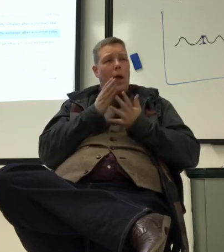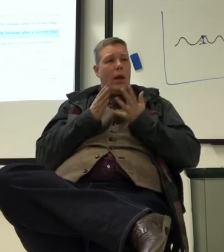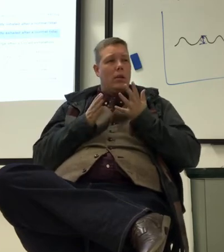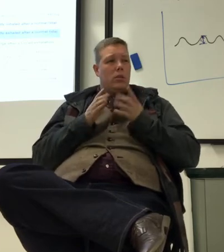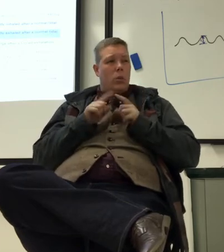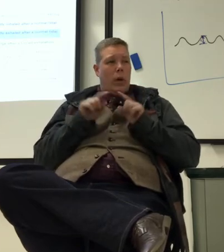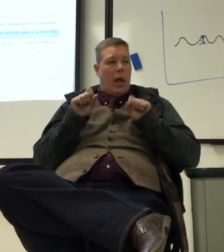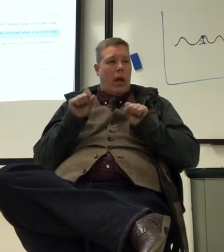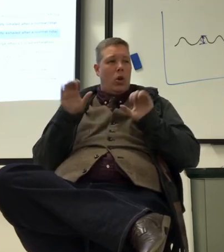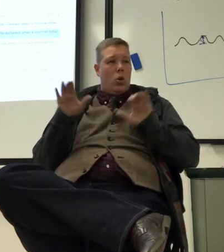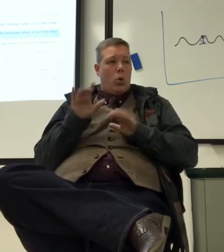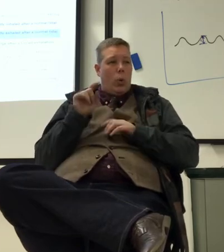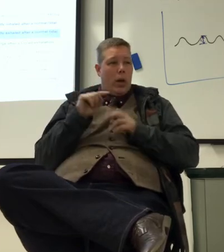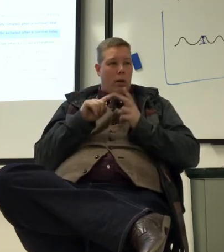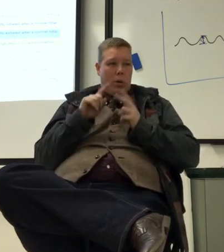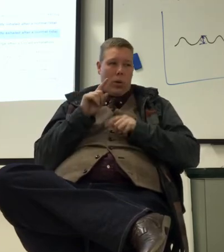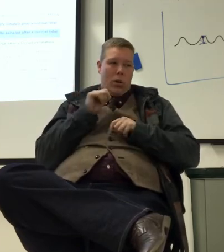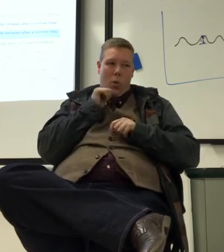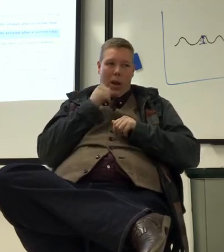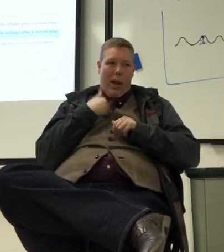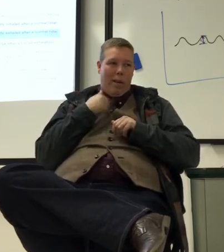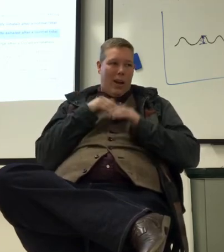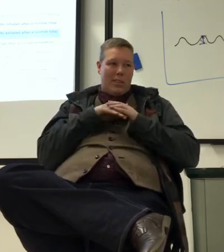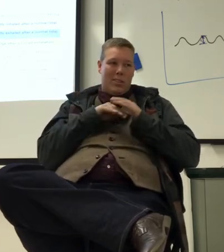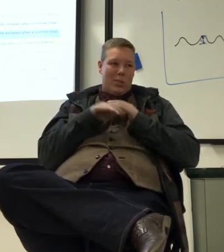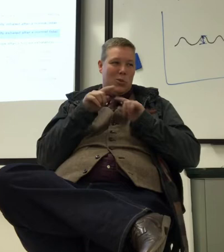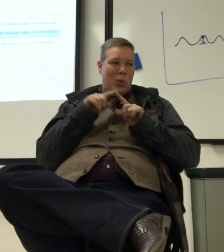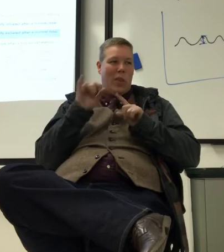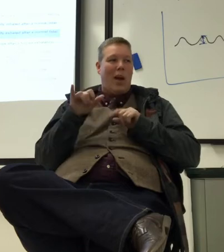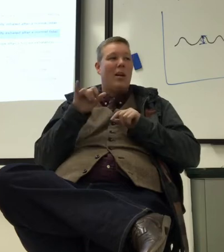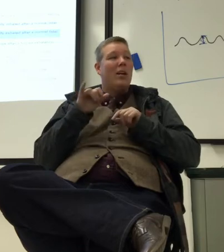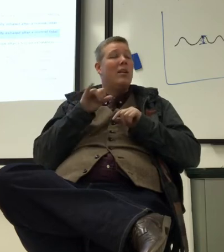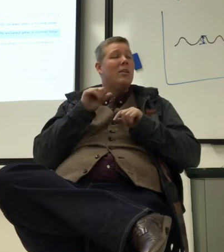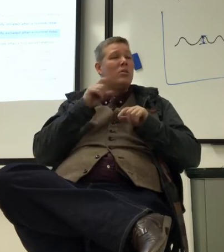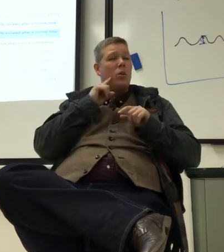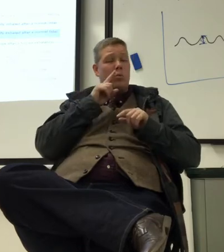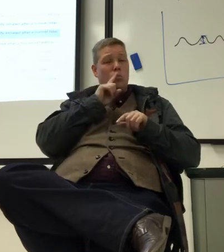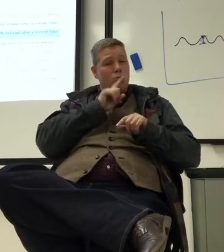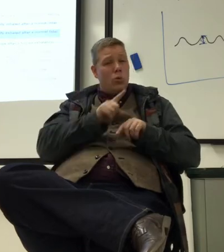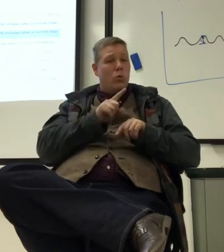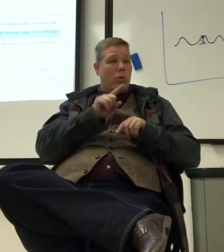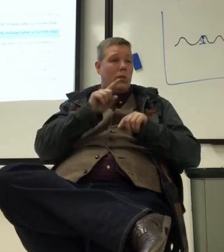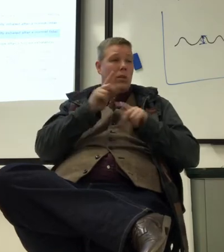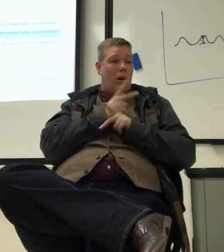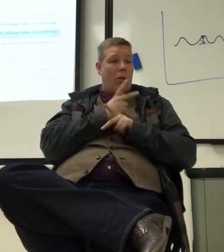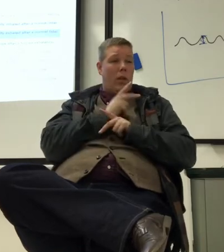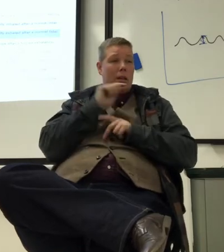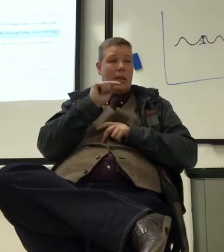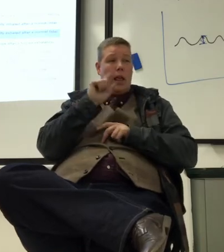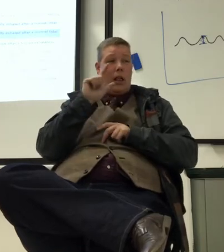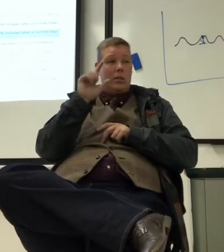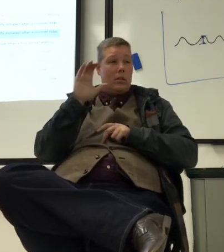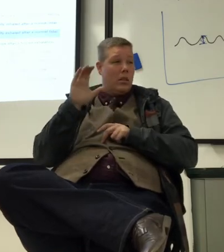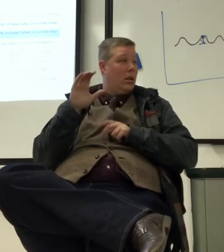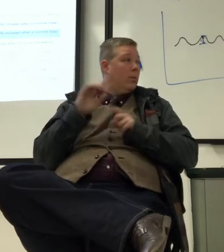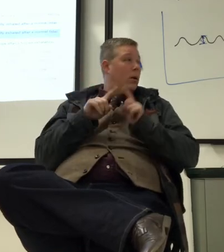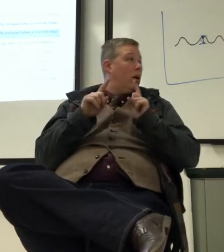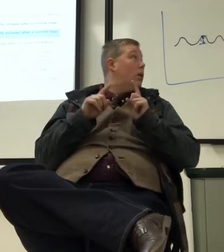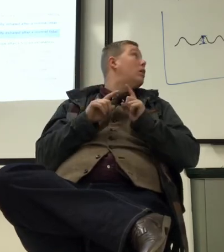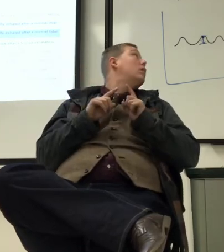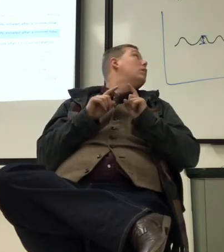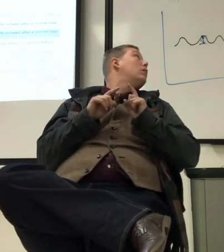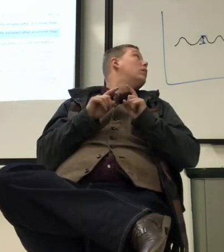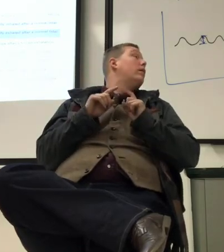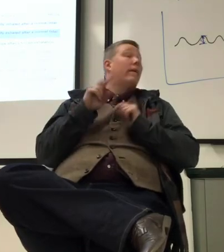have those ways. So you can't truly calculate TLC, but you can directly measure